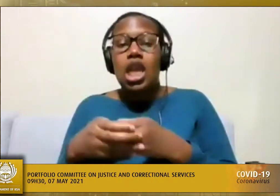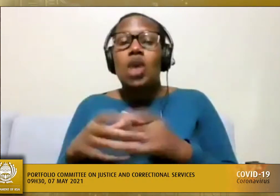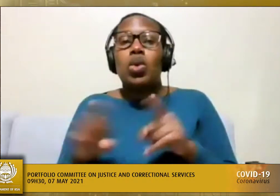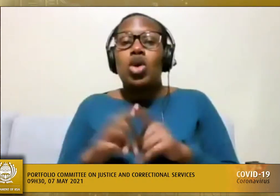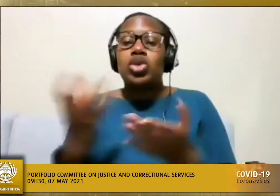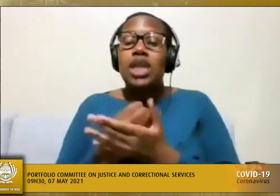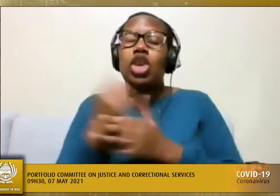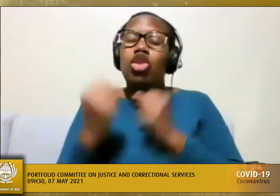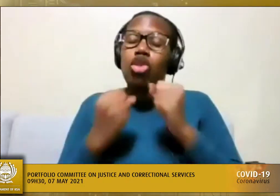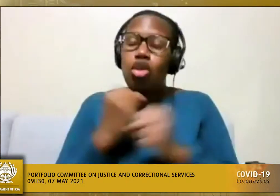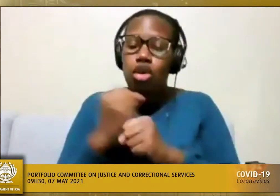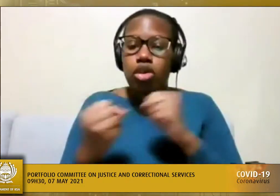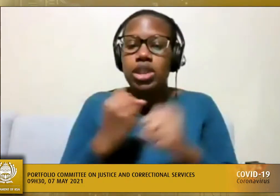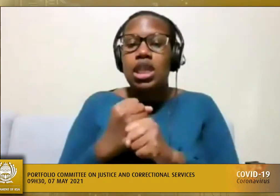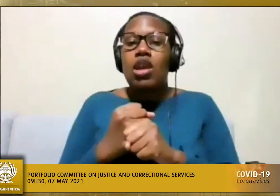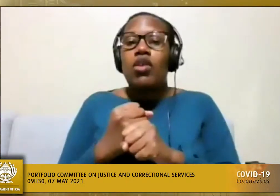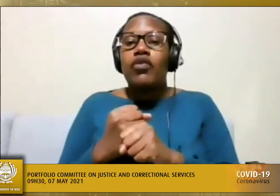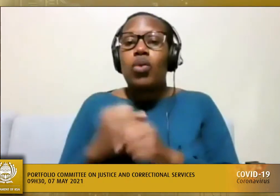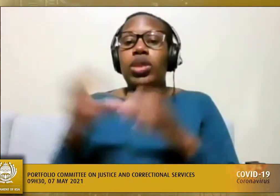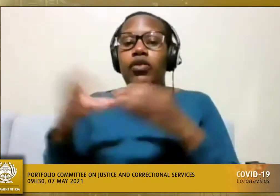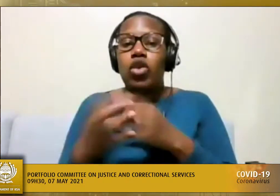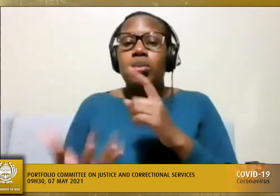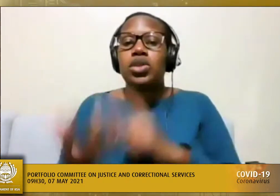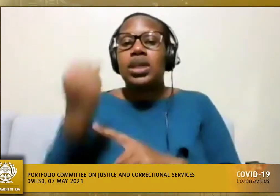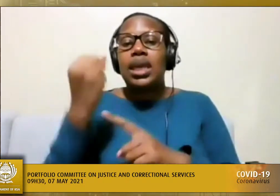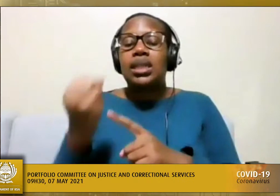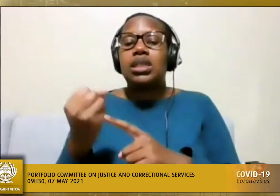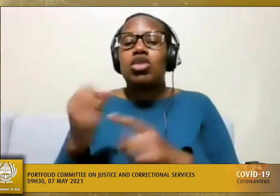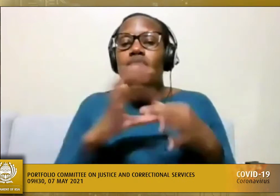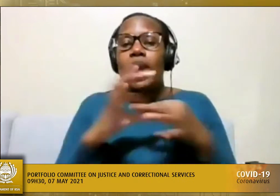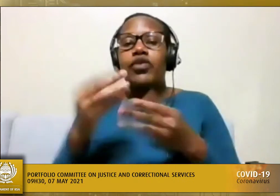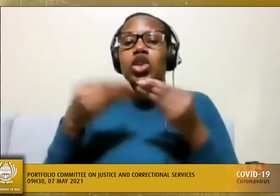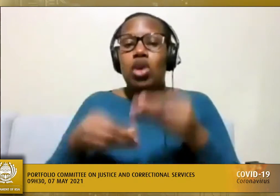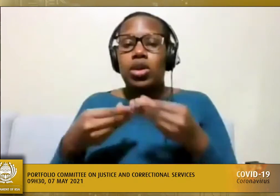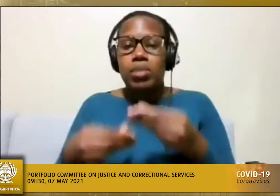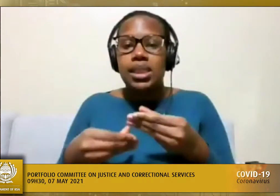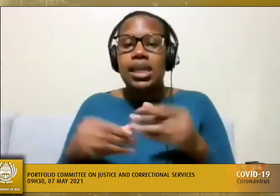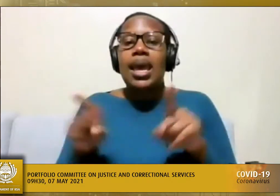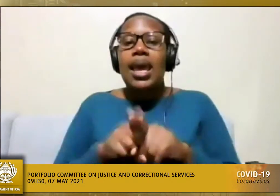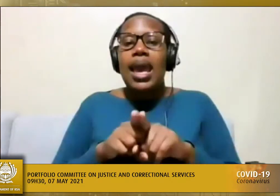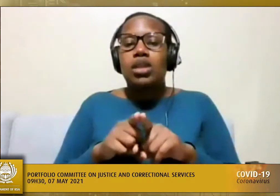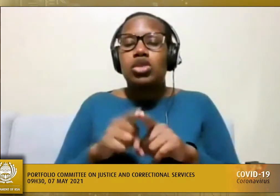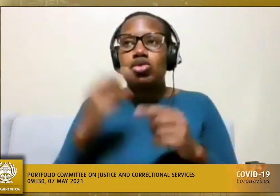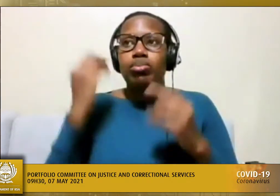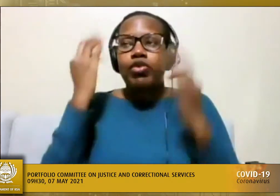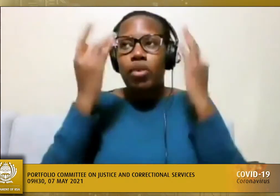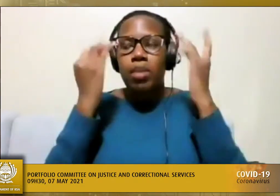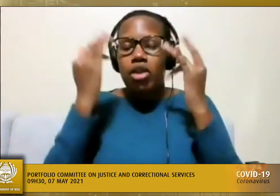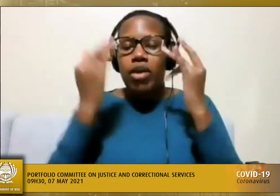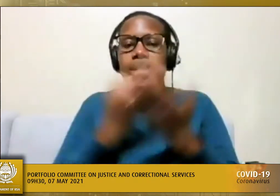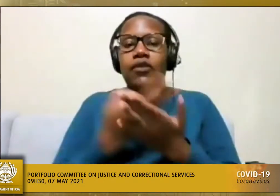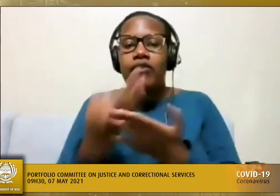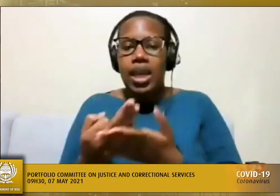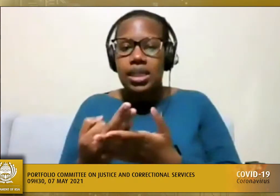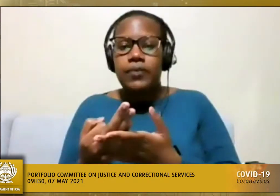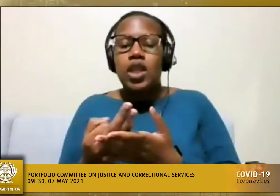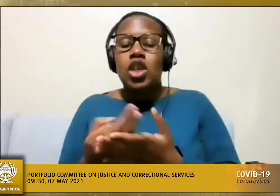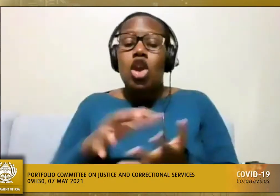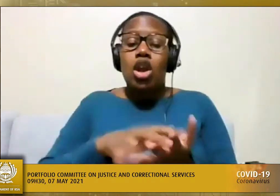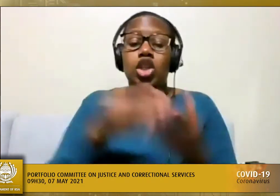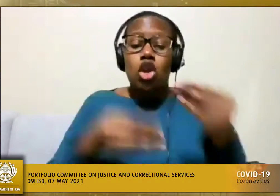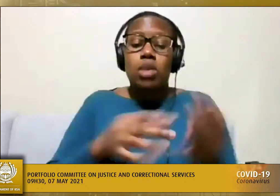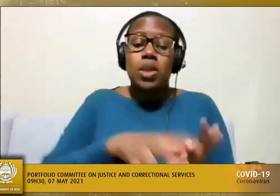and to familiarize itself with the facts of the matter now a colossal number of documents would enter earlier be the